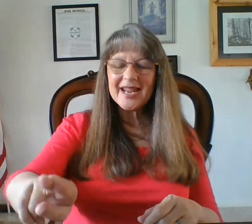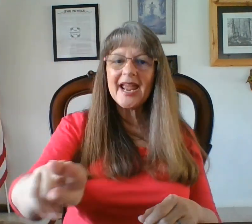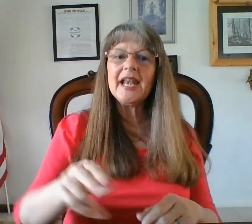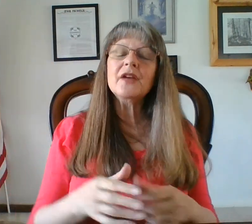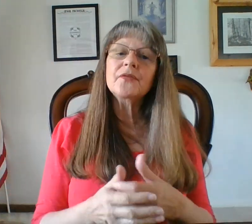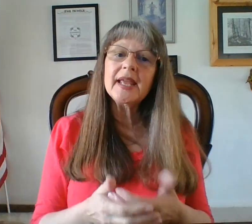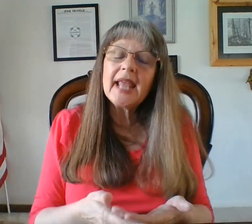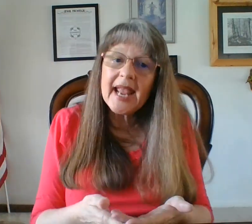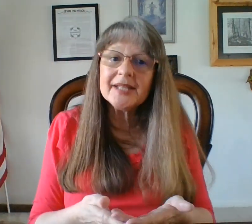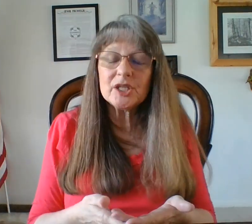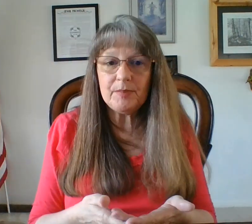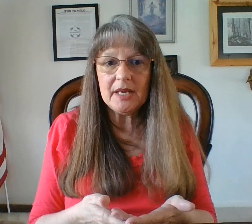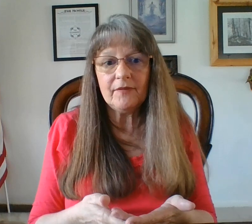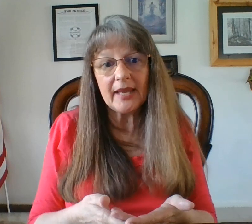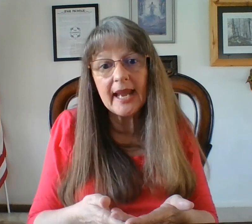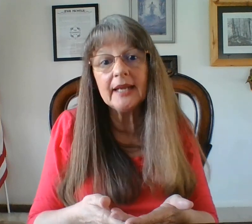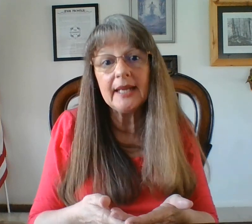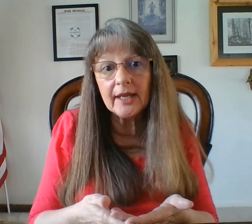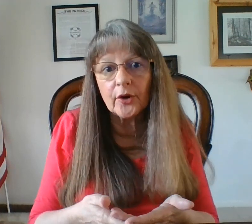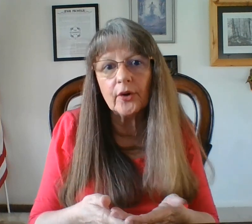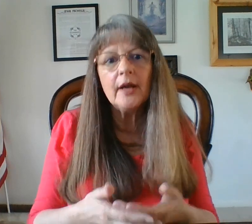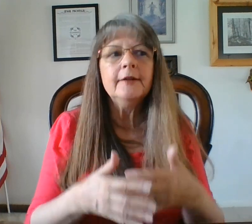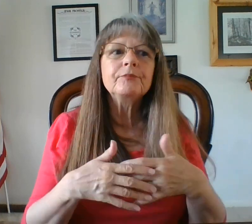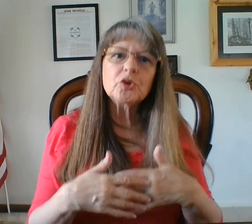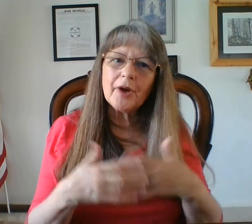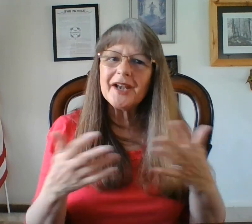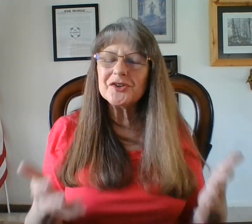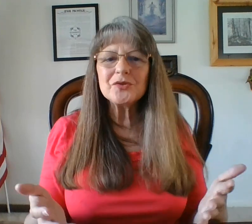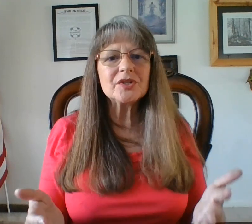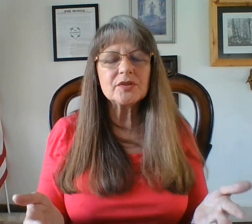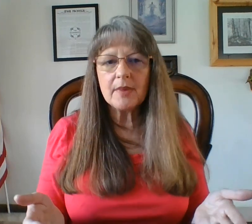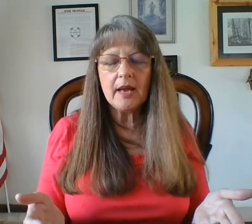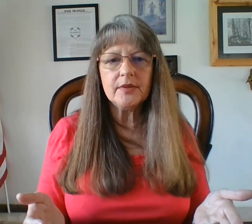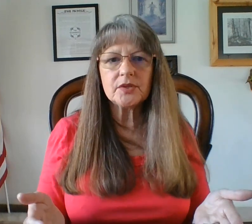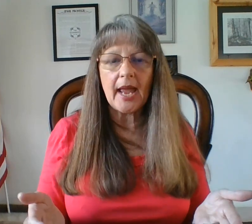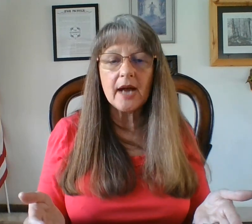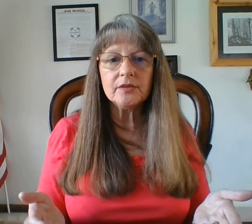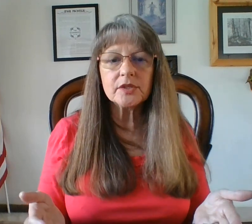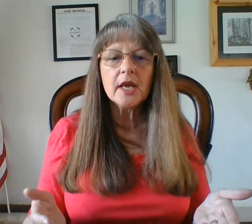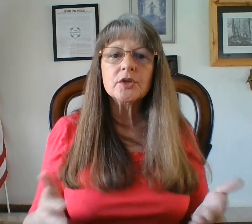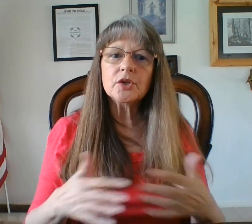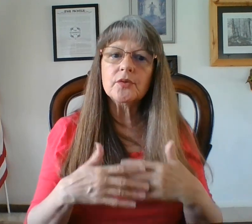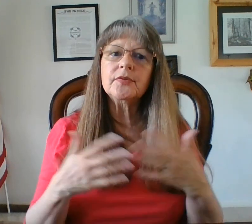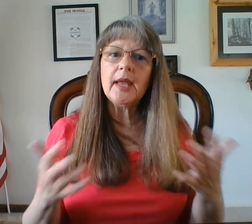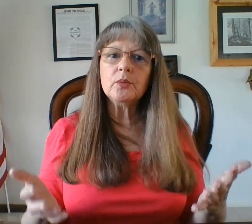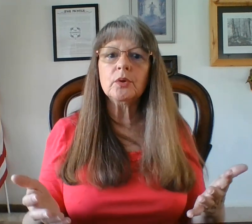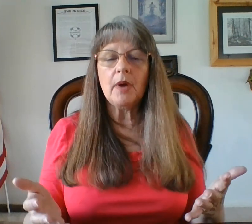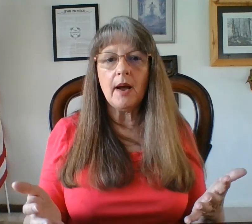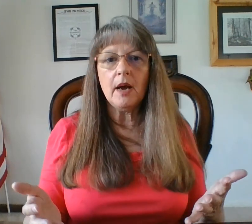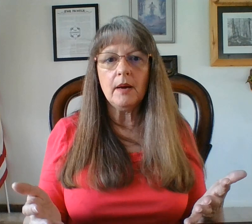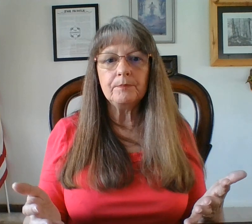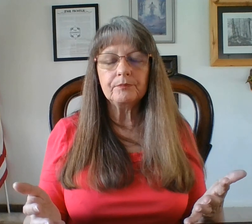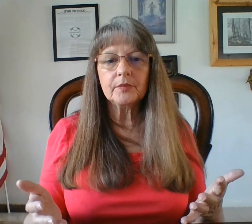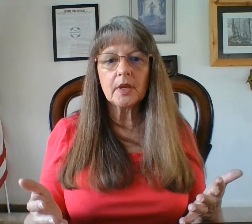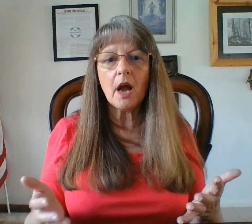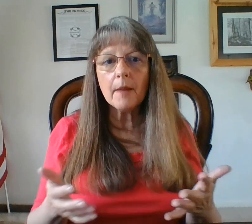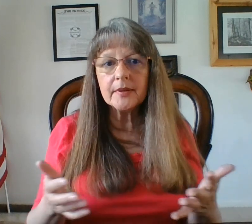Whee! And if they can speak, if they can hear, try to do this the sounds so that they will copy